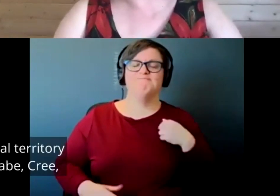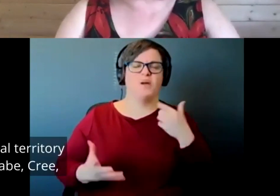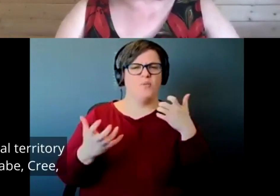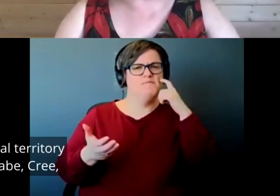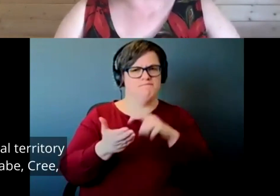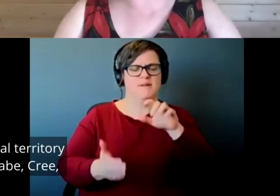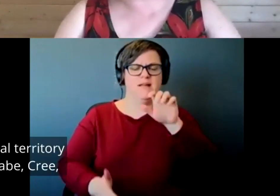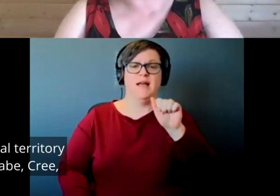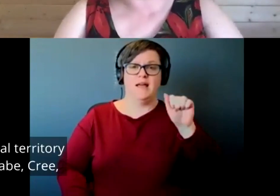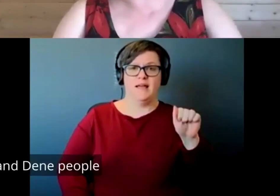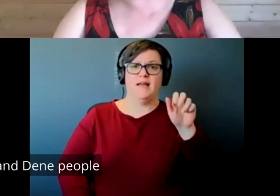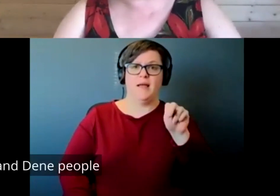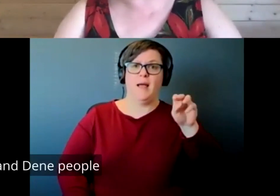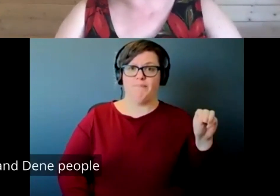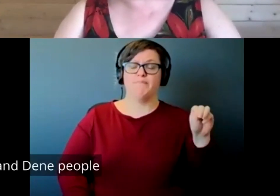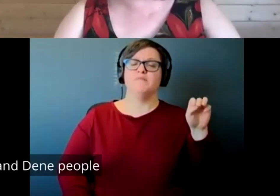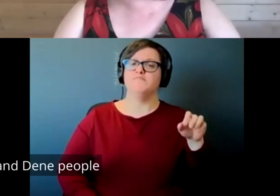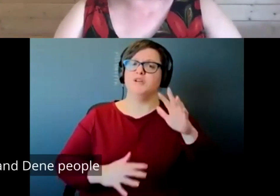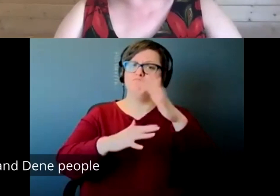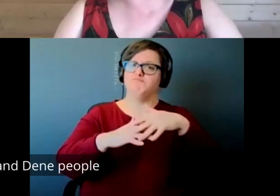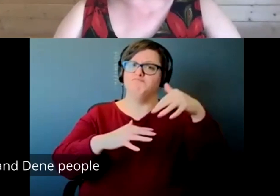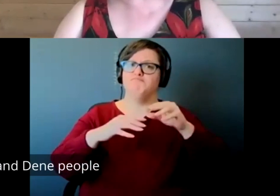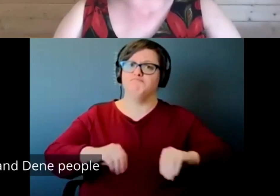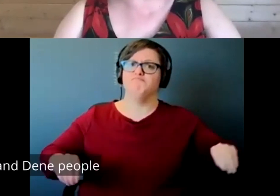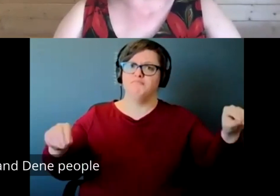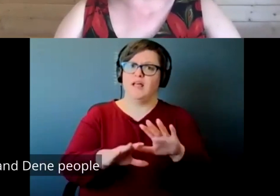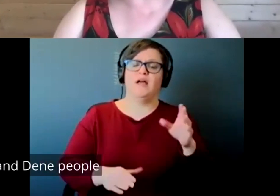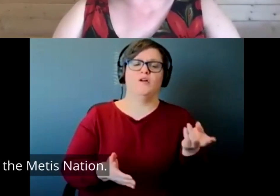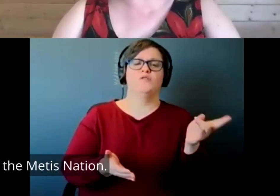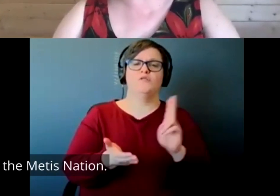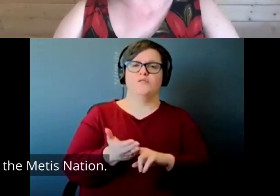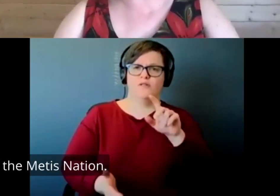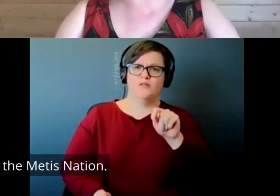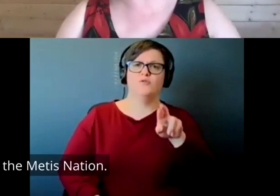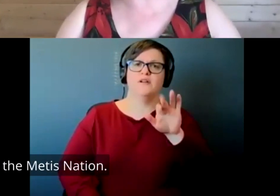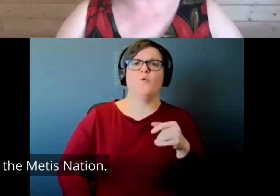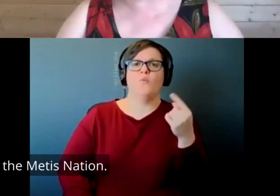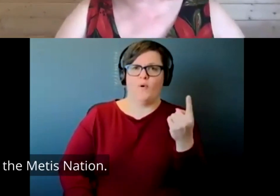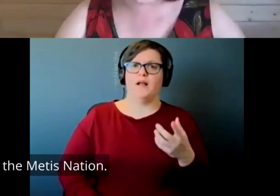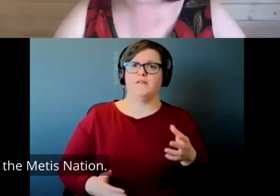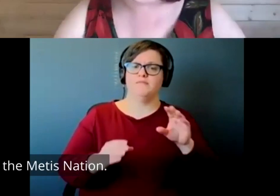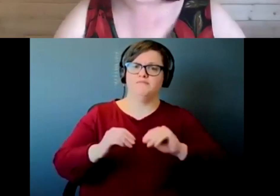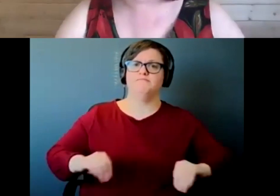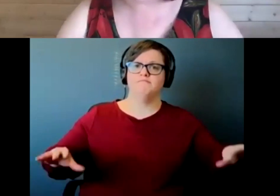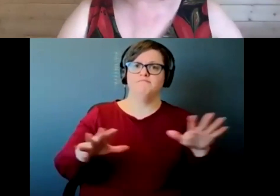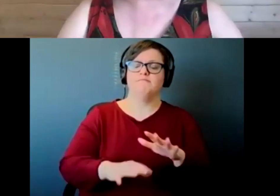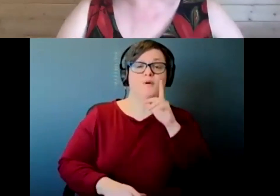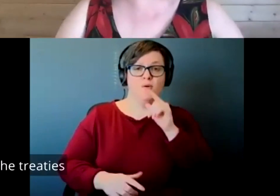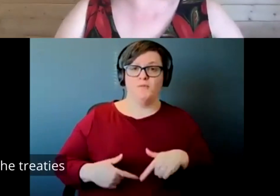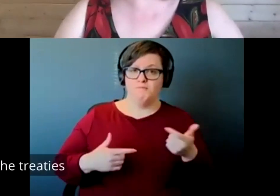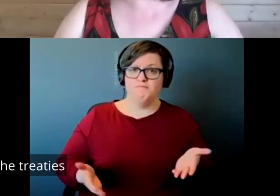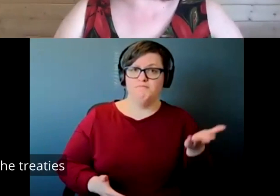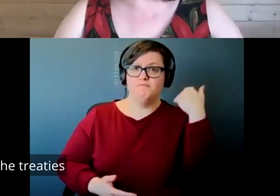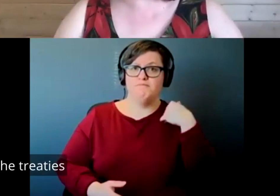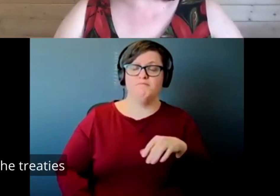of Anishinaabe, Cree, Oji-Cree, Dakota, and Dene people, and the homeland of the Métis Nation.